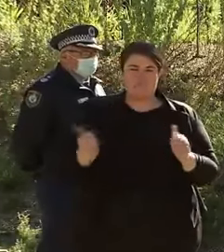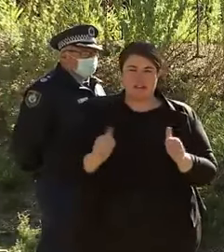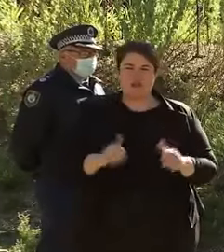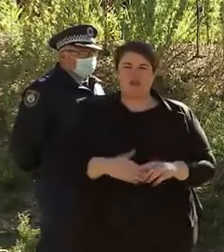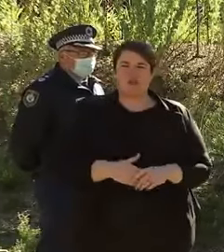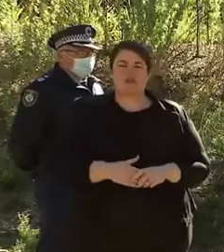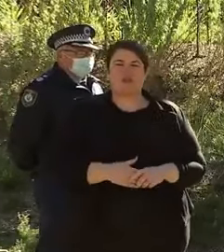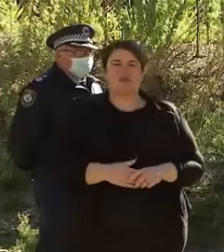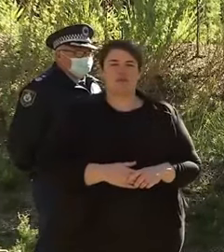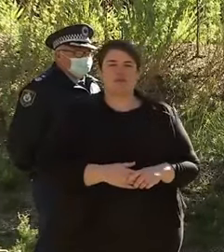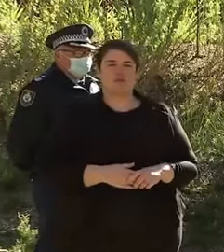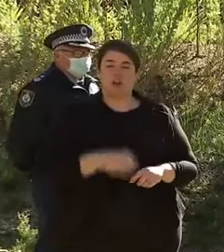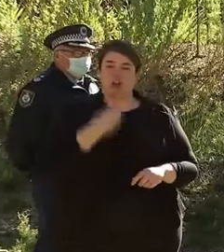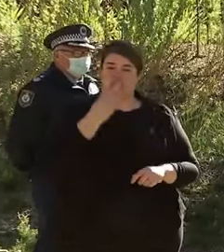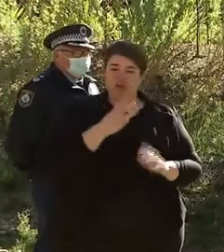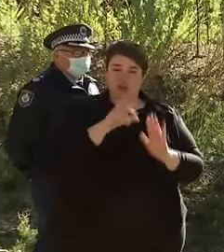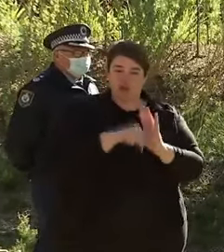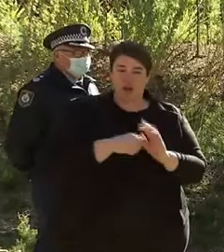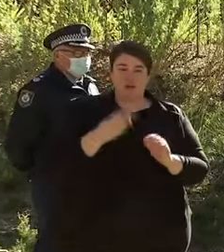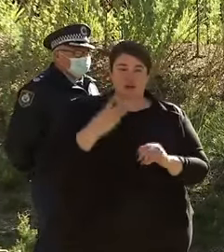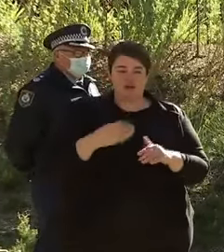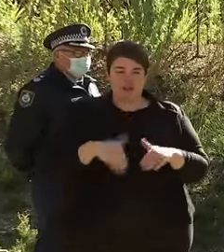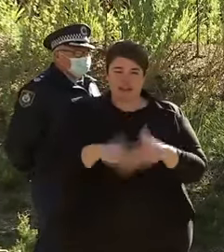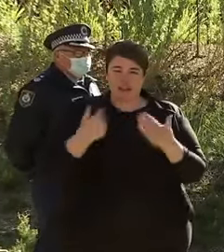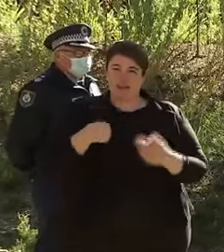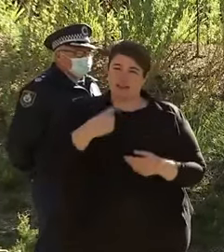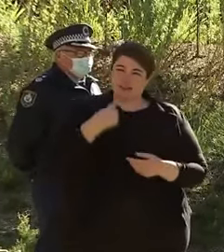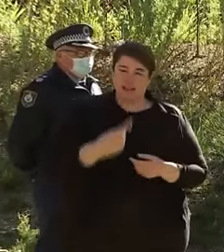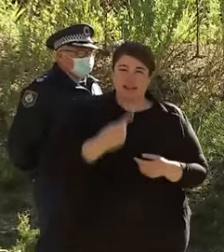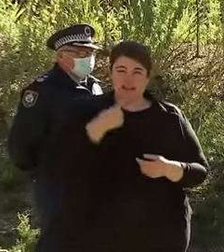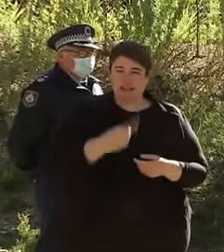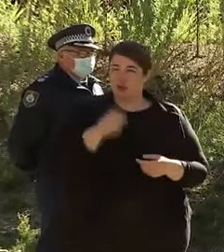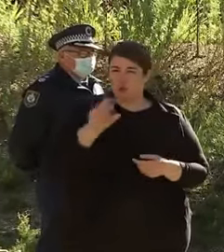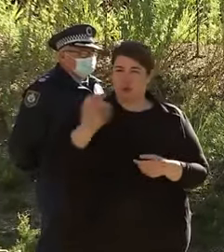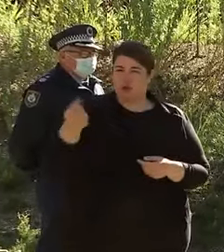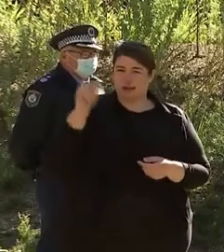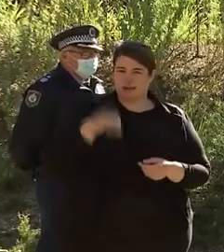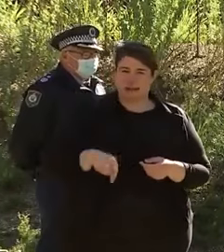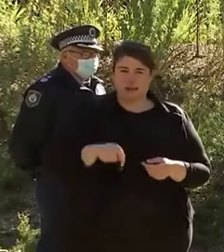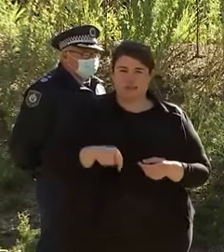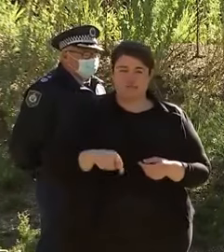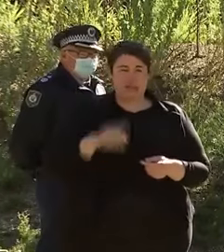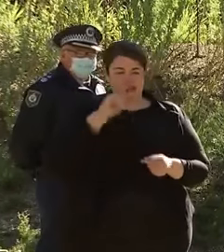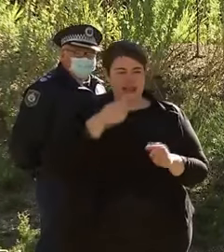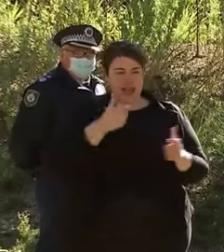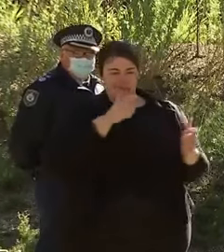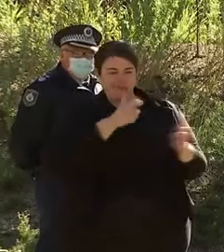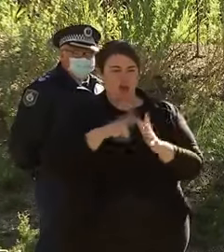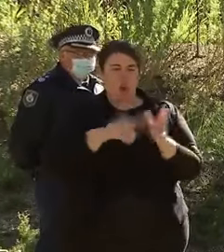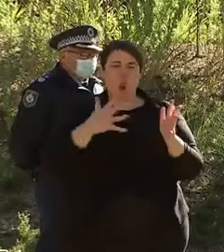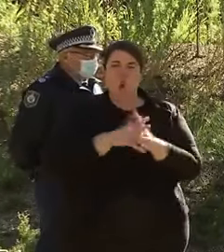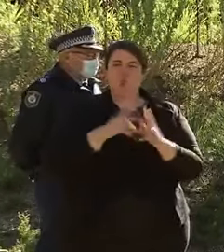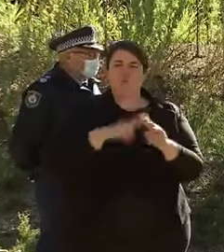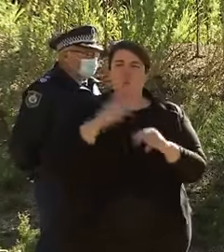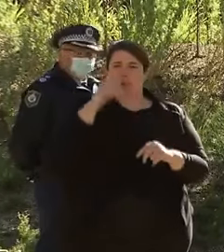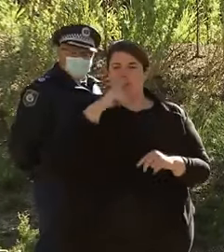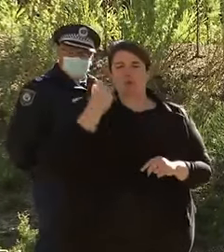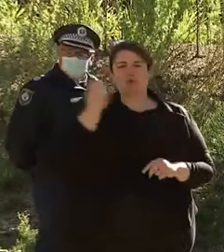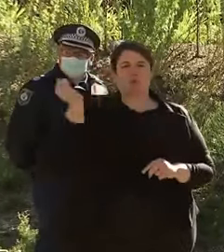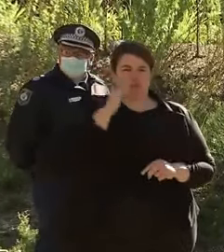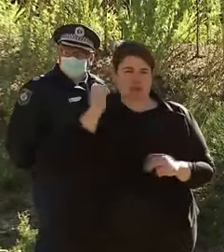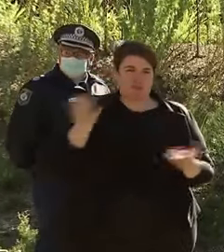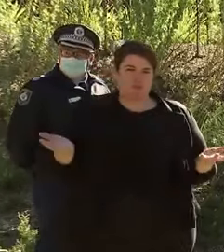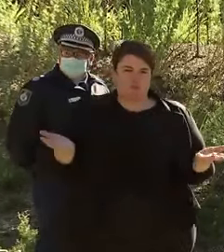now, three times in 3 days, you weren't here for any of those, you can't legislate for stupidity. But we have now put in very